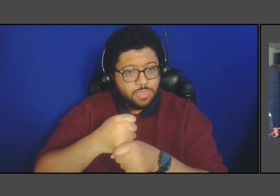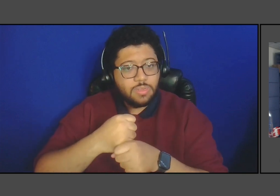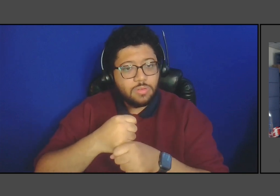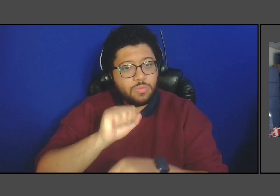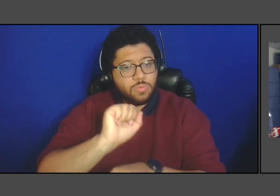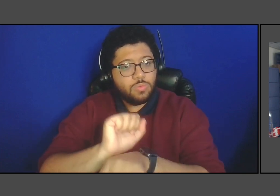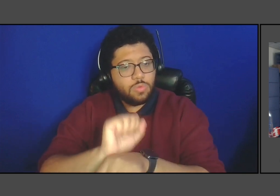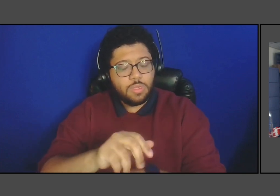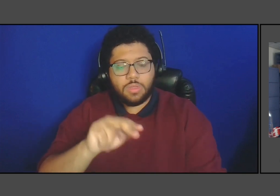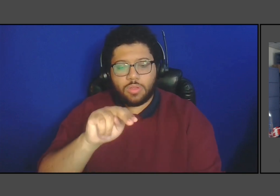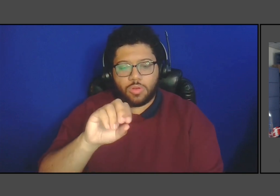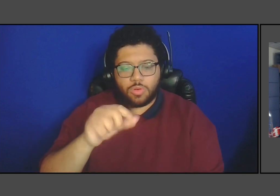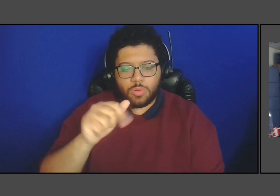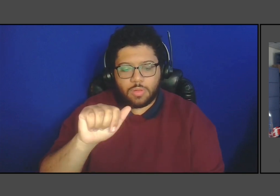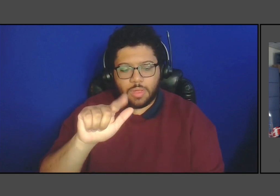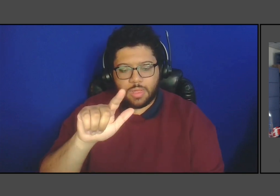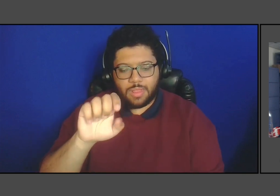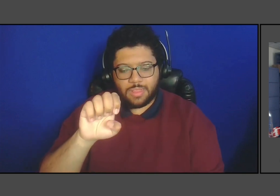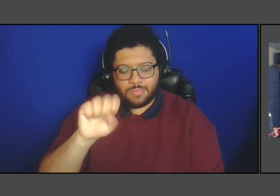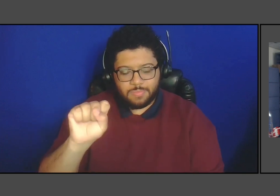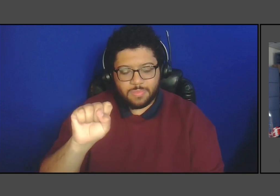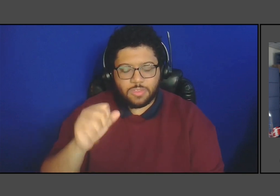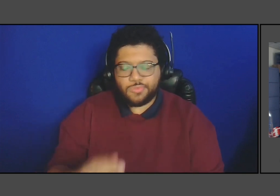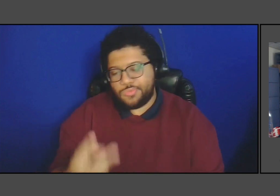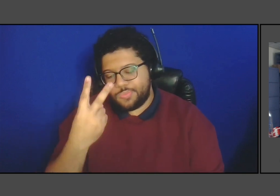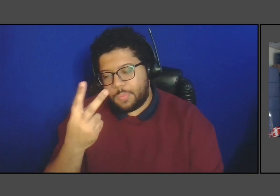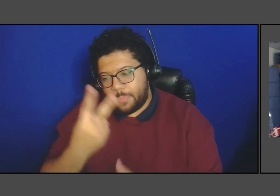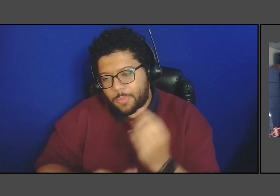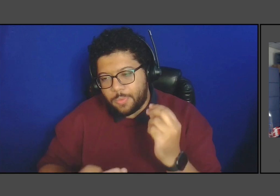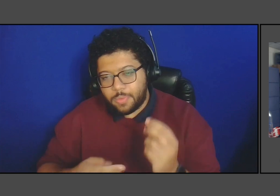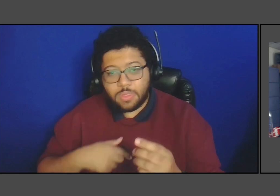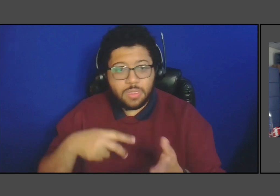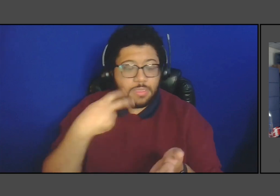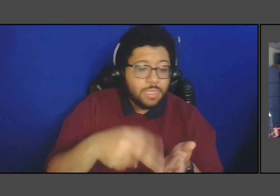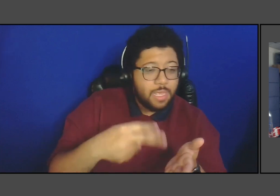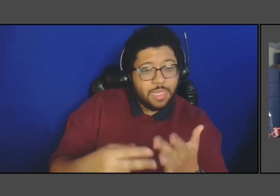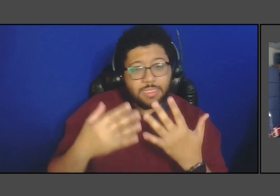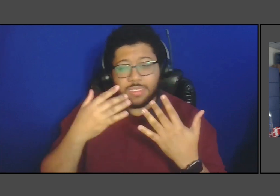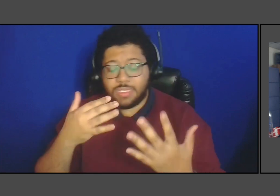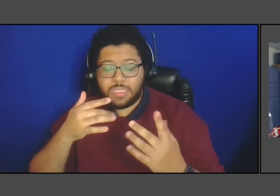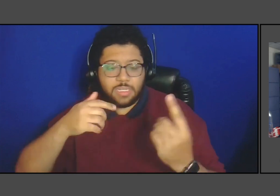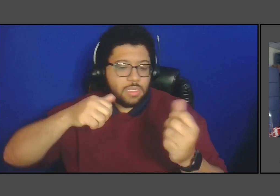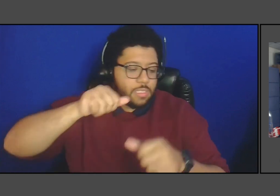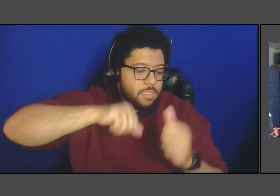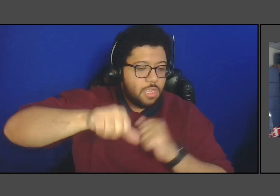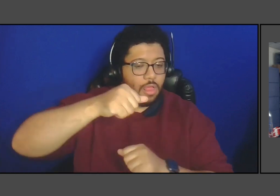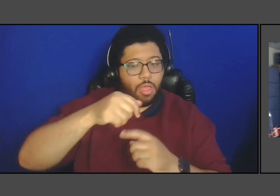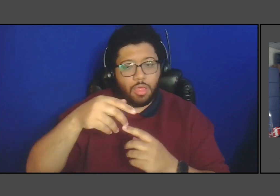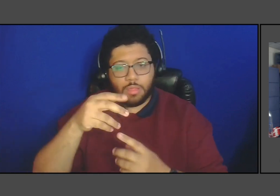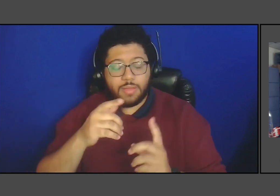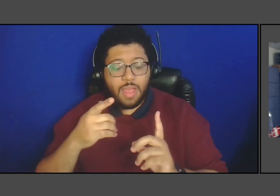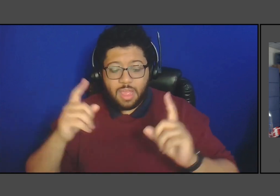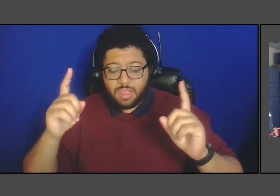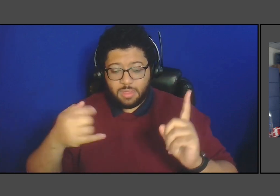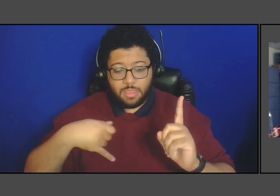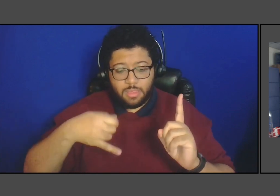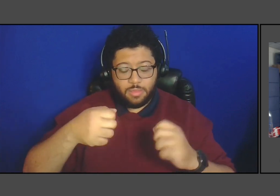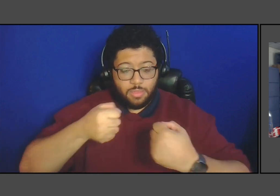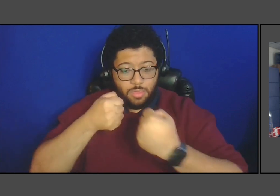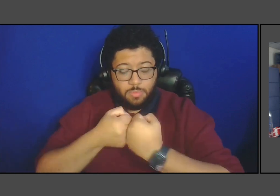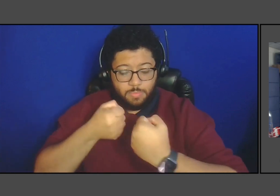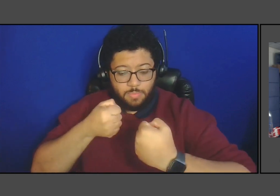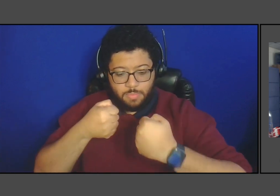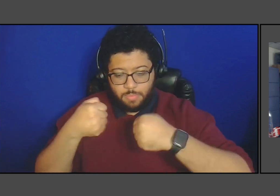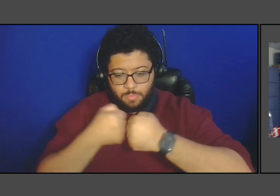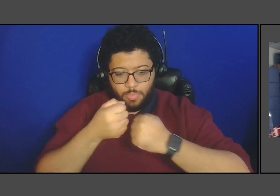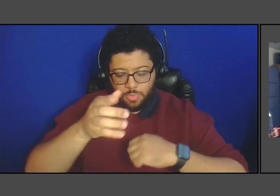two Nogaleses, and they're dancing and singing to each other across the border. Yeah, and really I love interesting that.